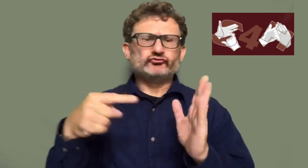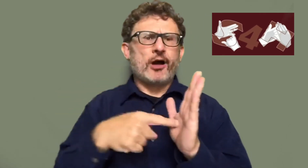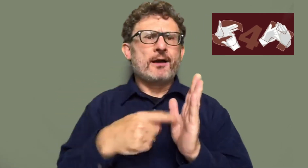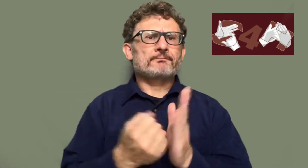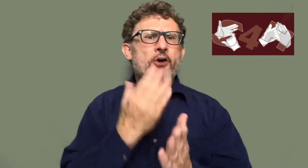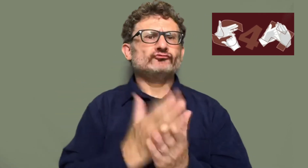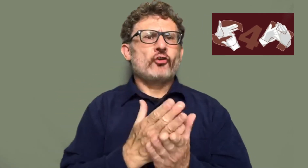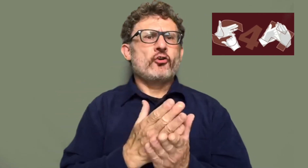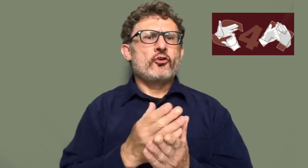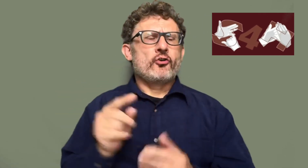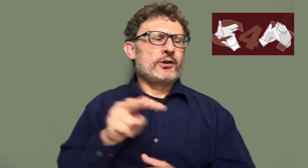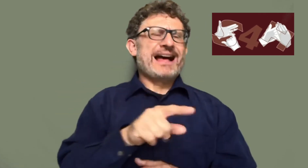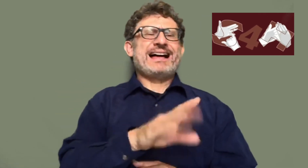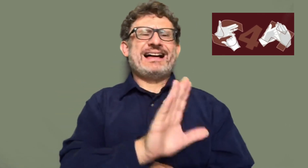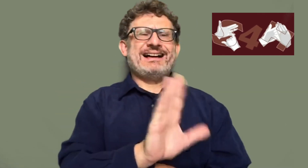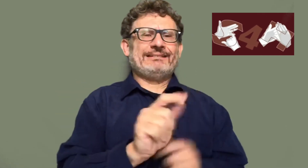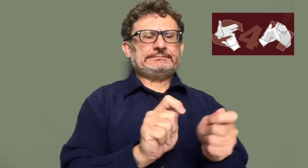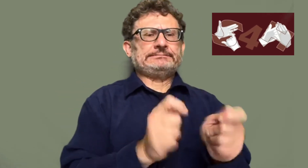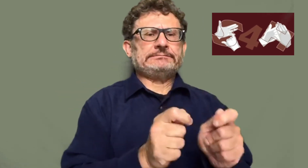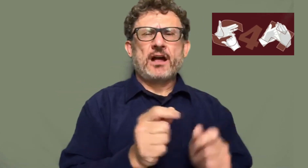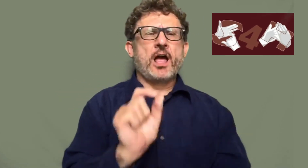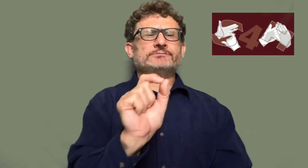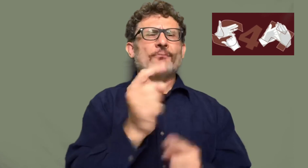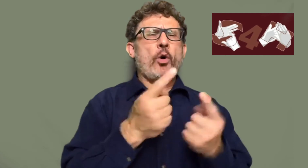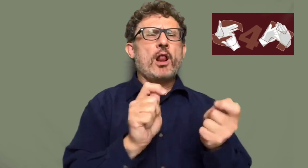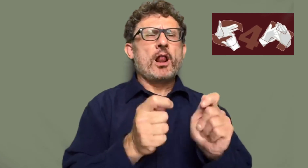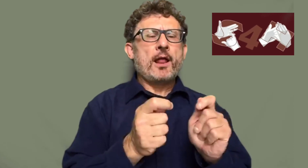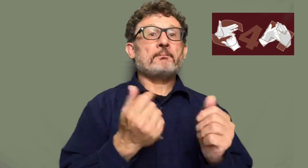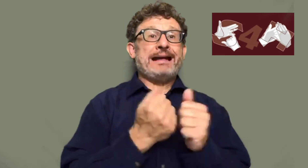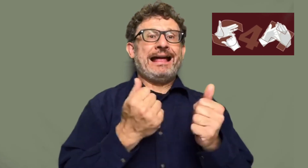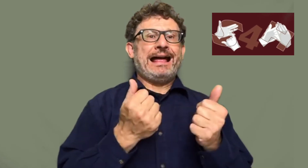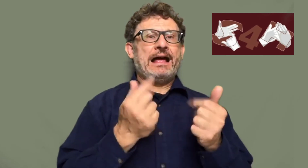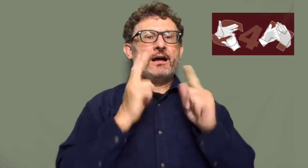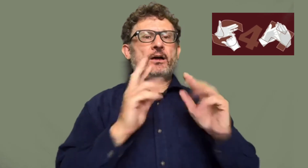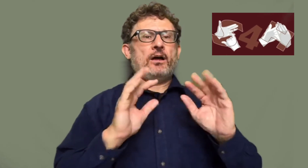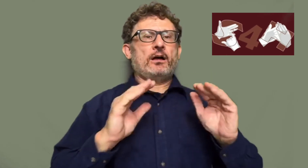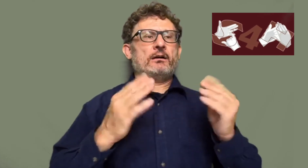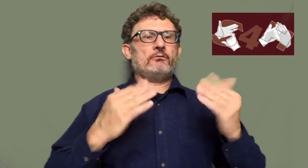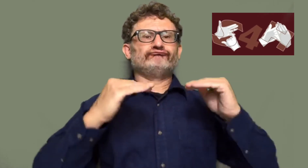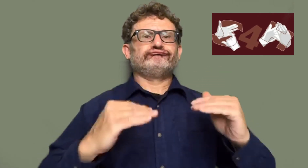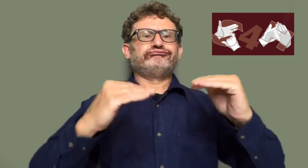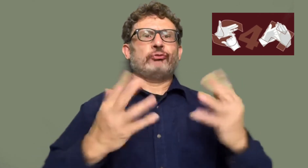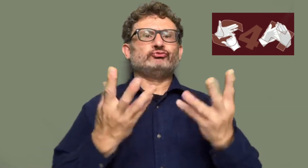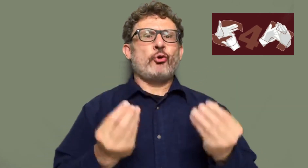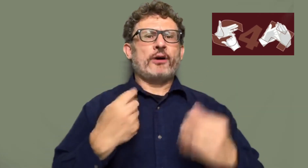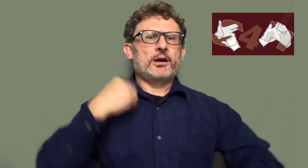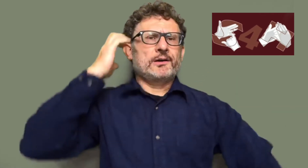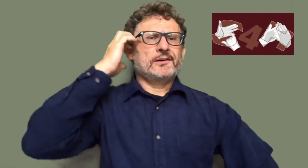what I will do is often ask the interpreter to read over my English and to tweak it, and often it's a very minor tweak just to soften